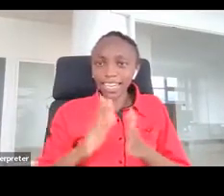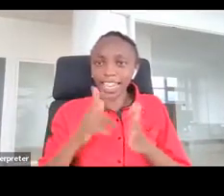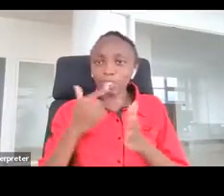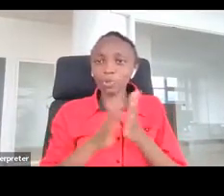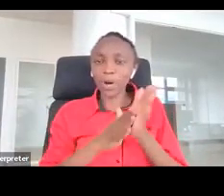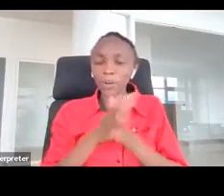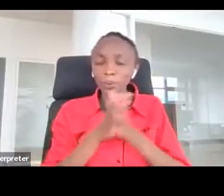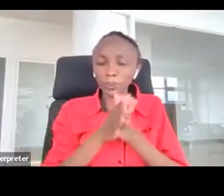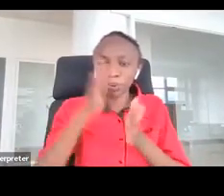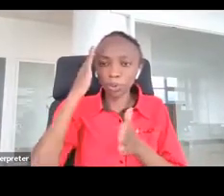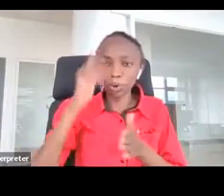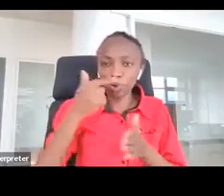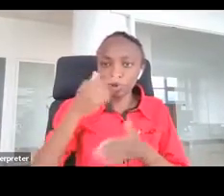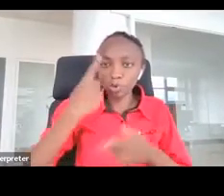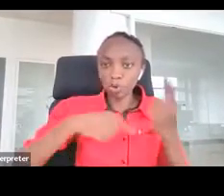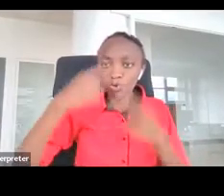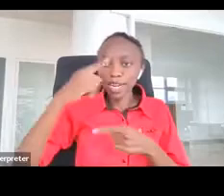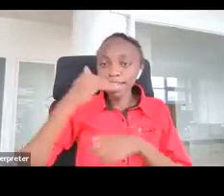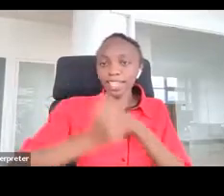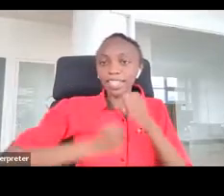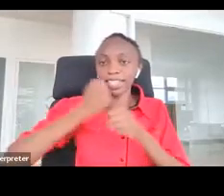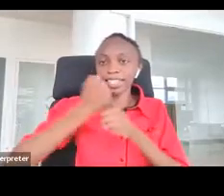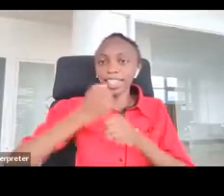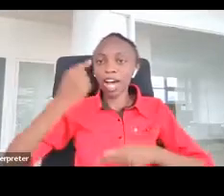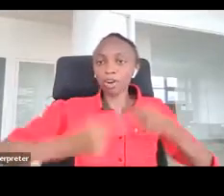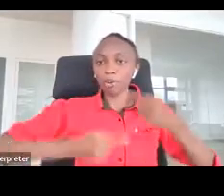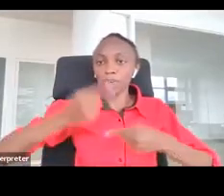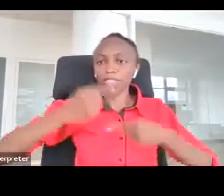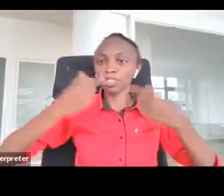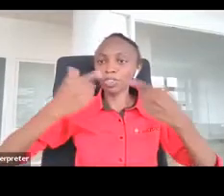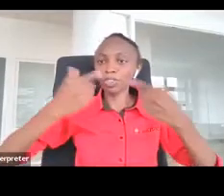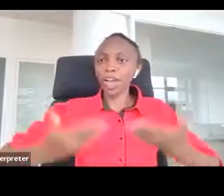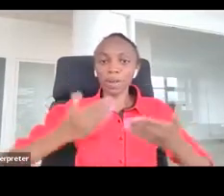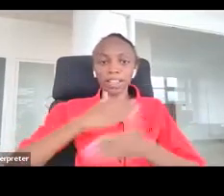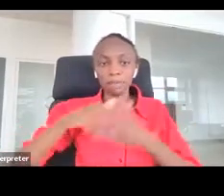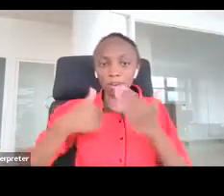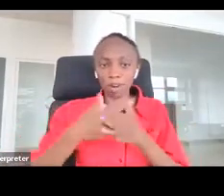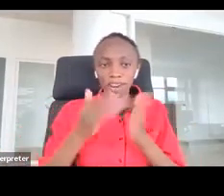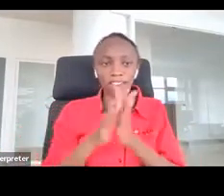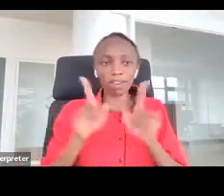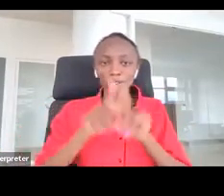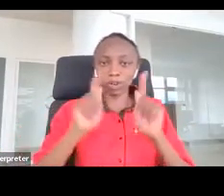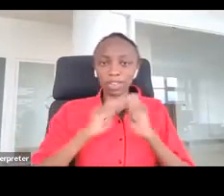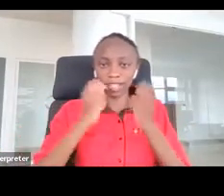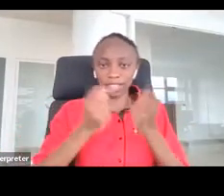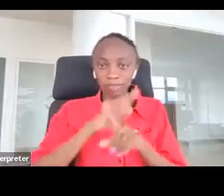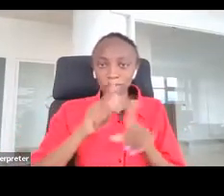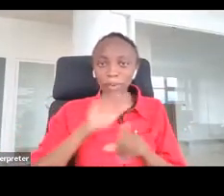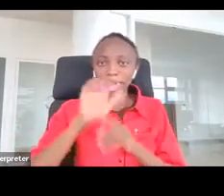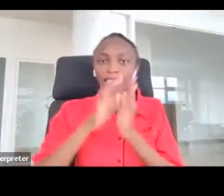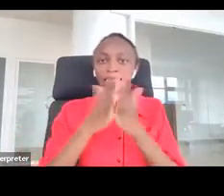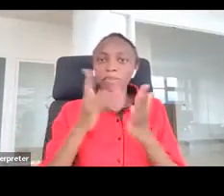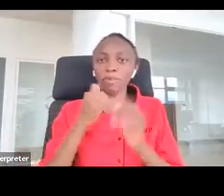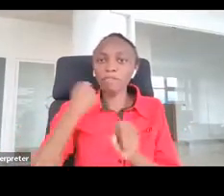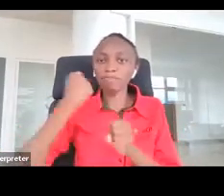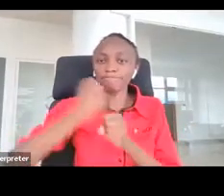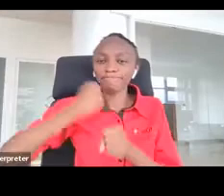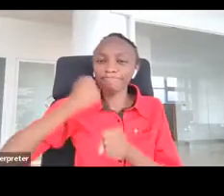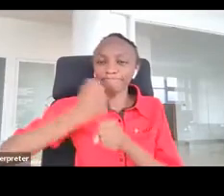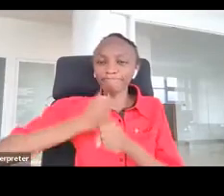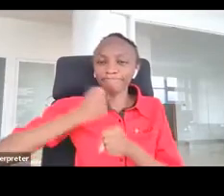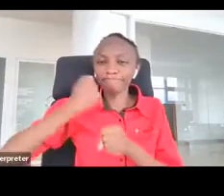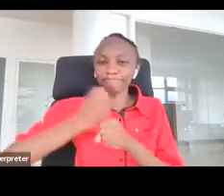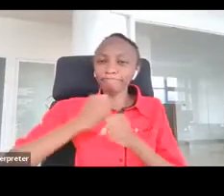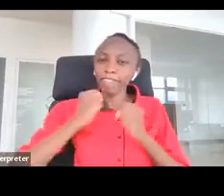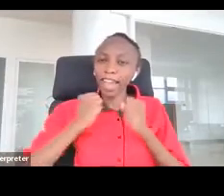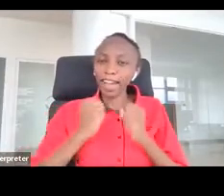for this year's competition. I welcome you so much. Also, the team at Ikitabu, who have worked tirelessly to make sure that